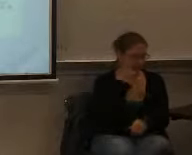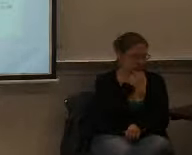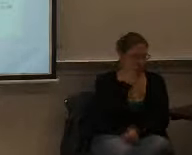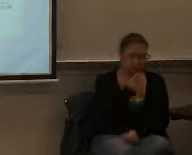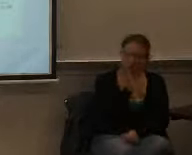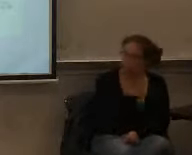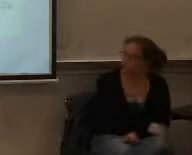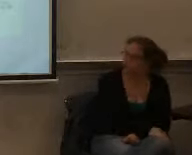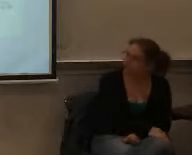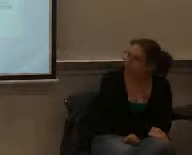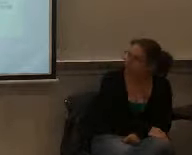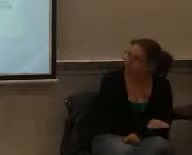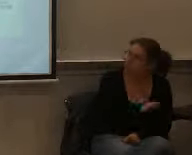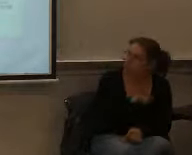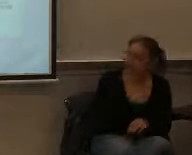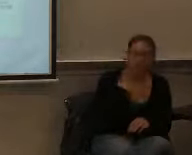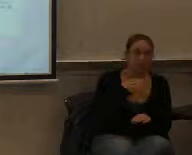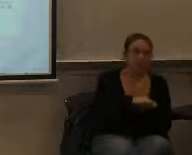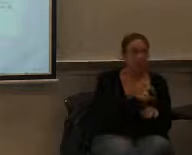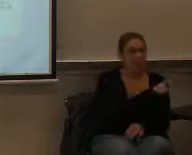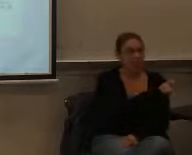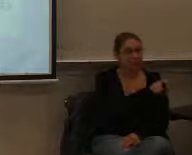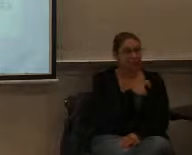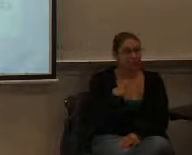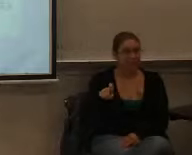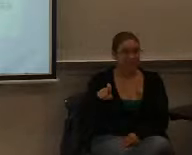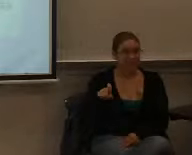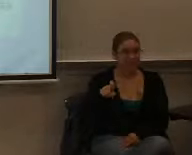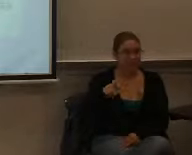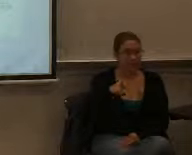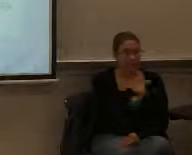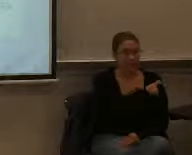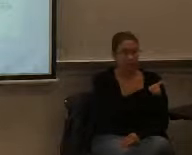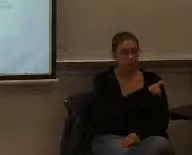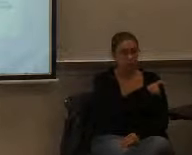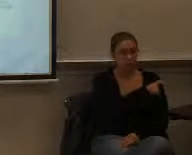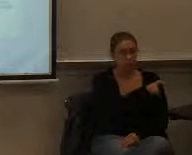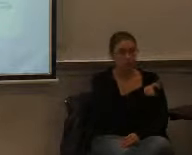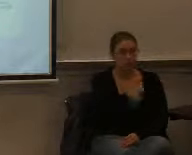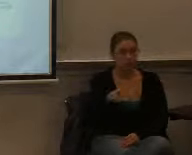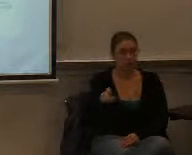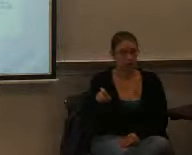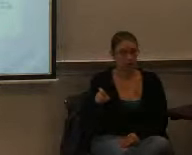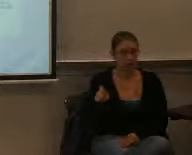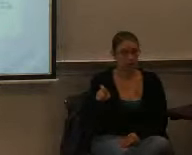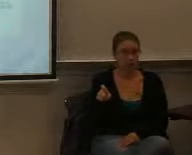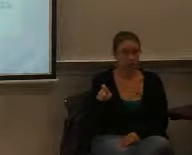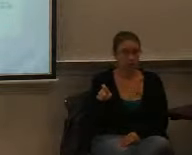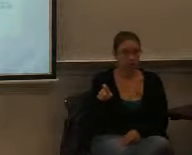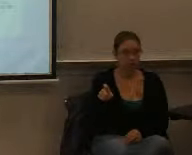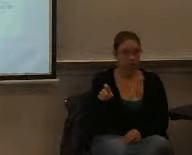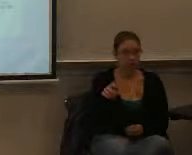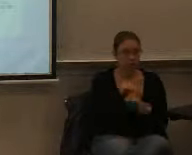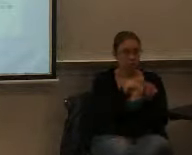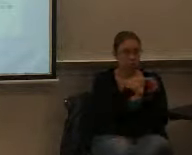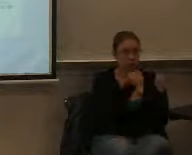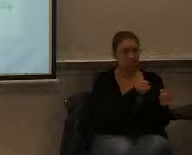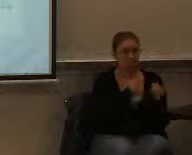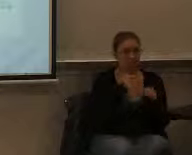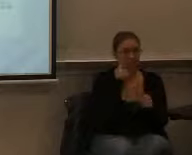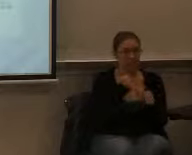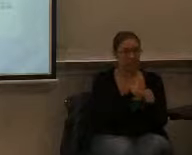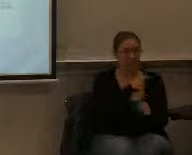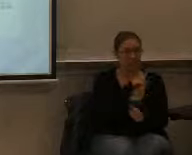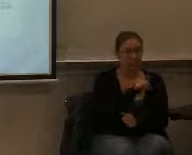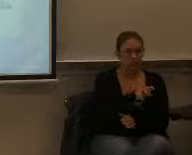on the x-axis just the number of individuals per liter, and on the y-axis we have depth, and this is